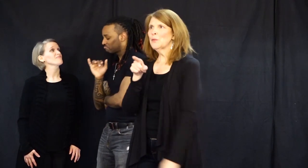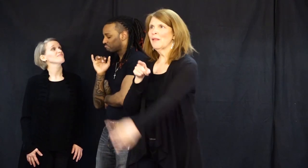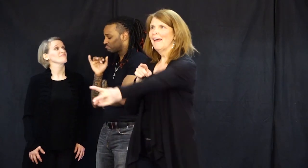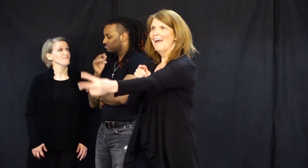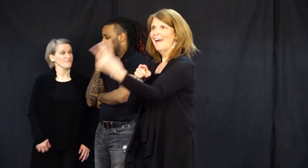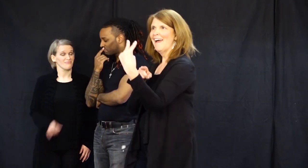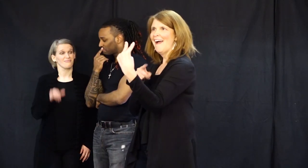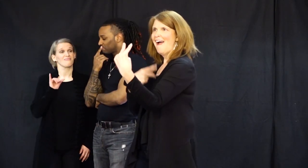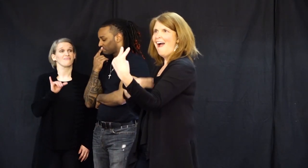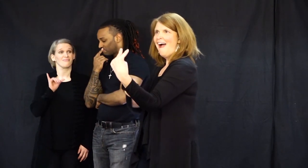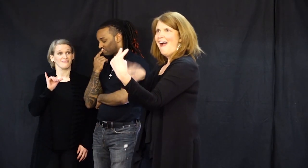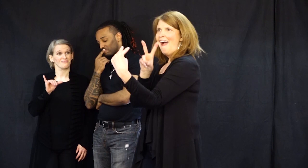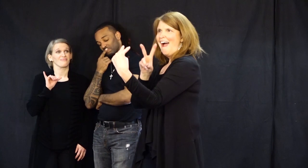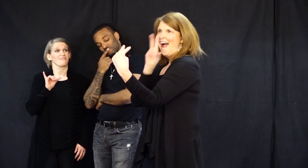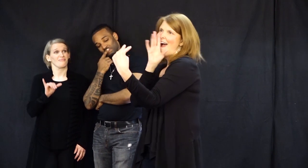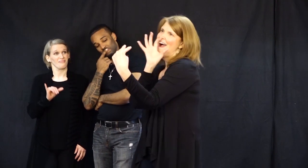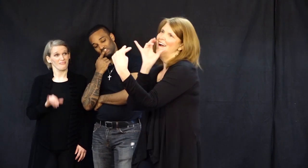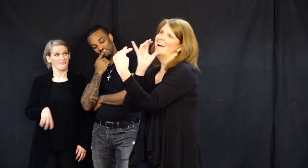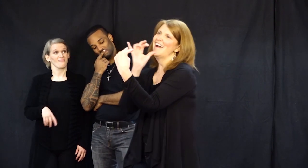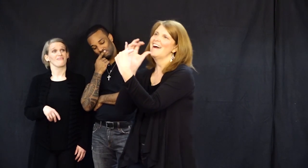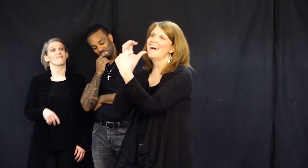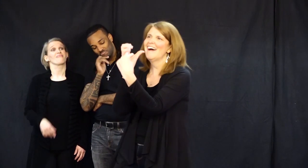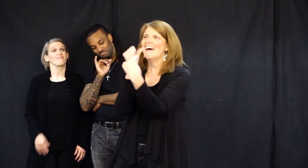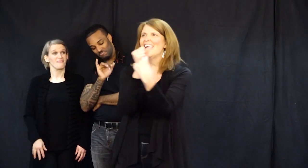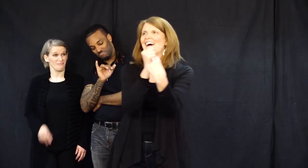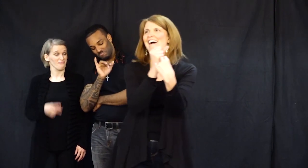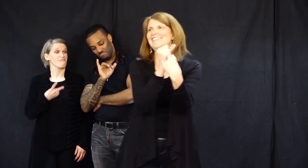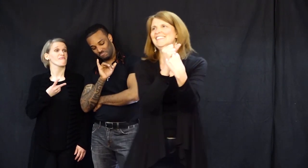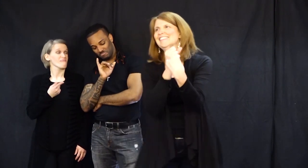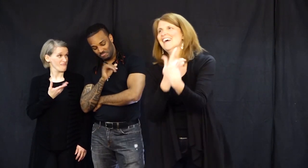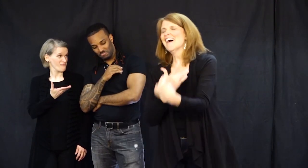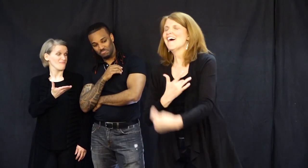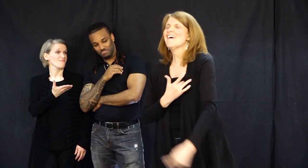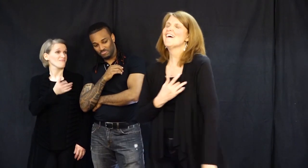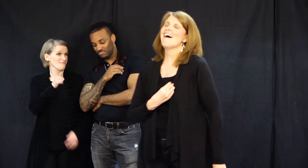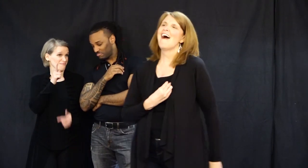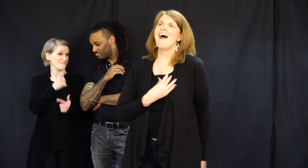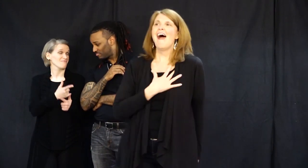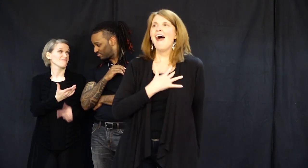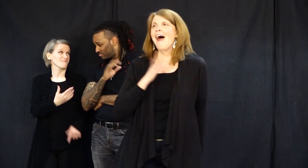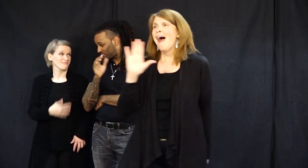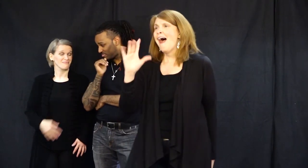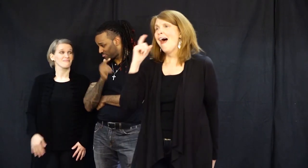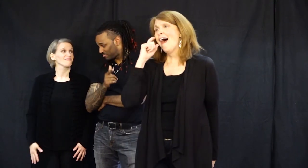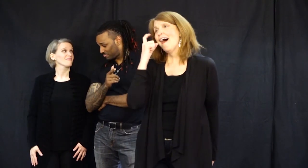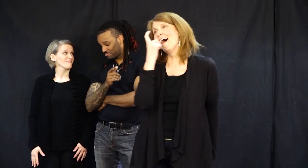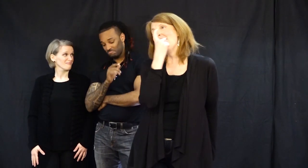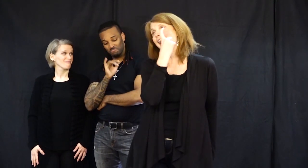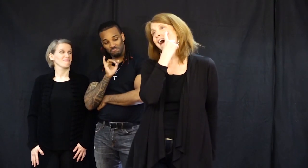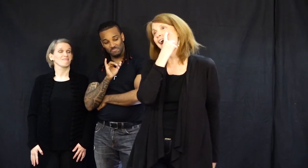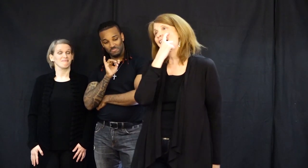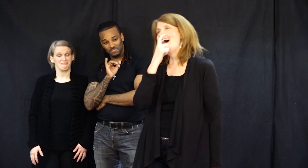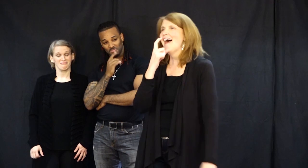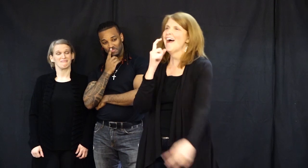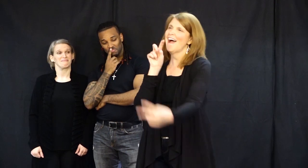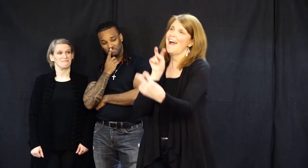look back at me and suddenly I'm helpless. Oh, look at those eyes, oh, yeah,